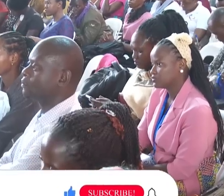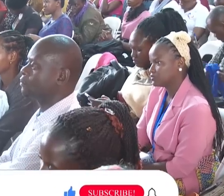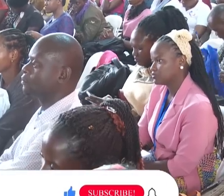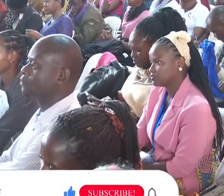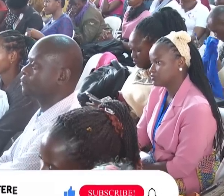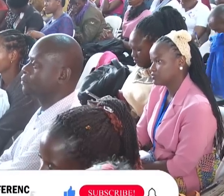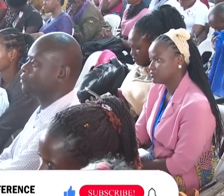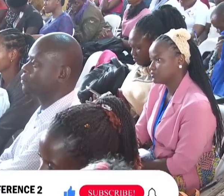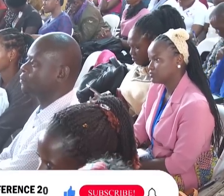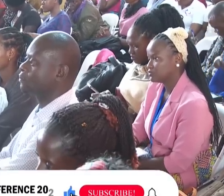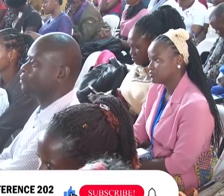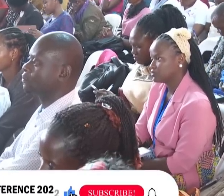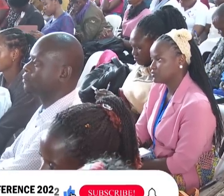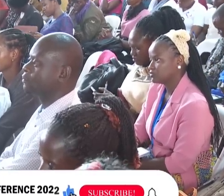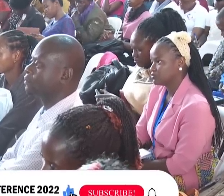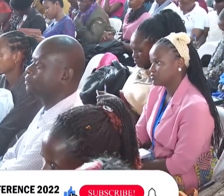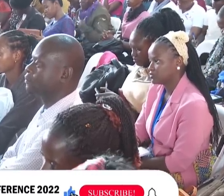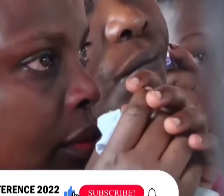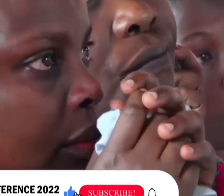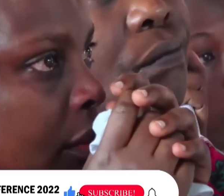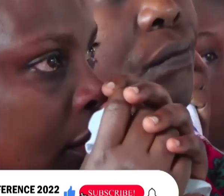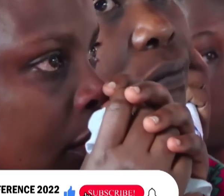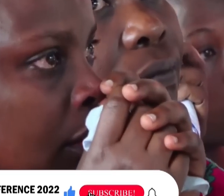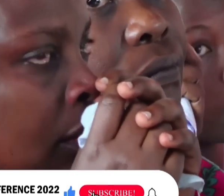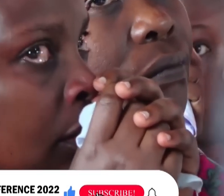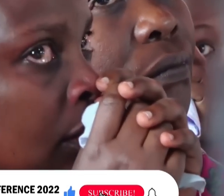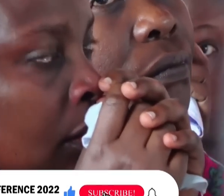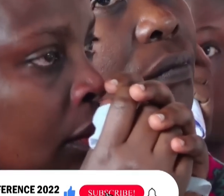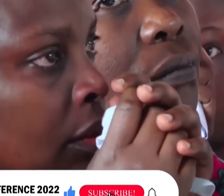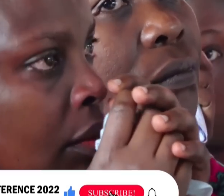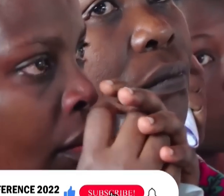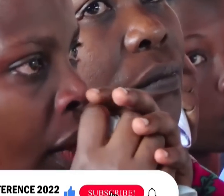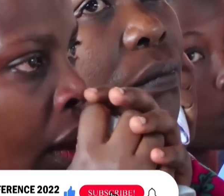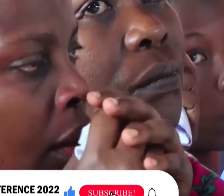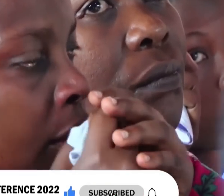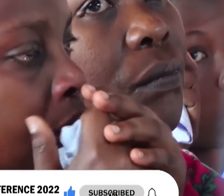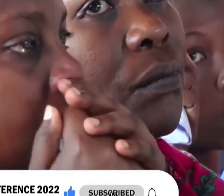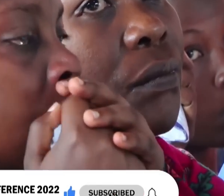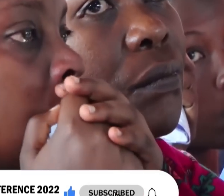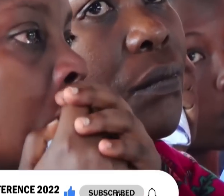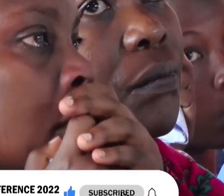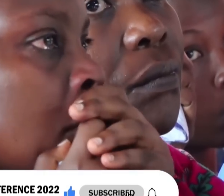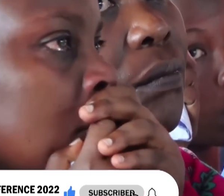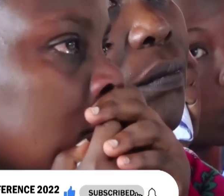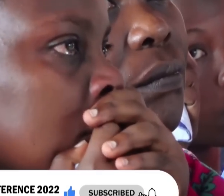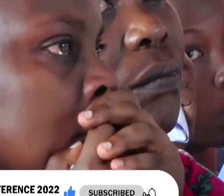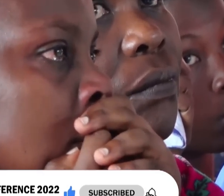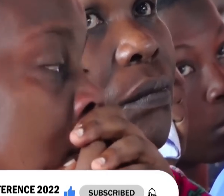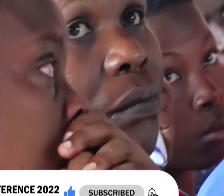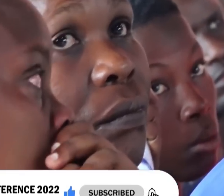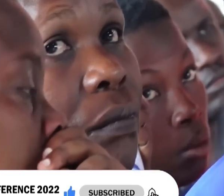Ngoli mu ddungu wakati mu musana. When you are in the wilderness and the sun is direct unto